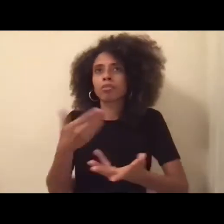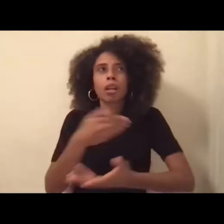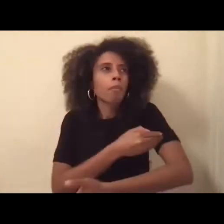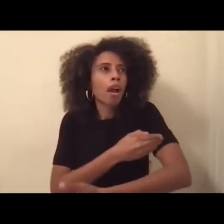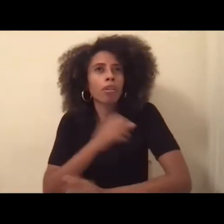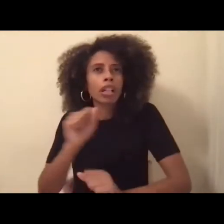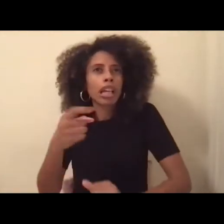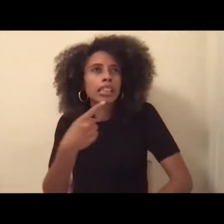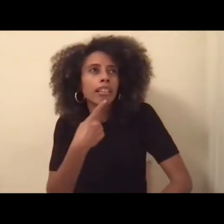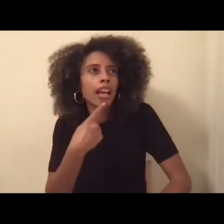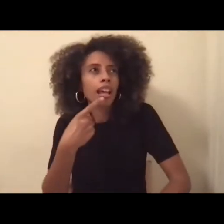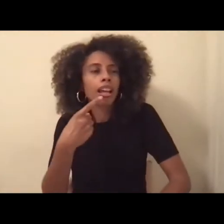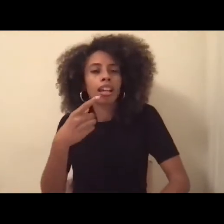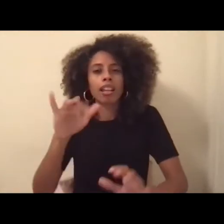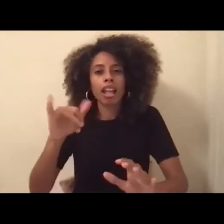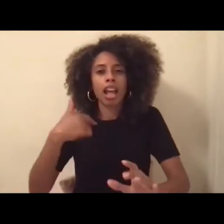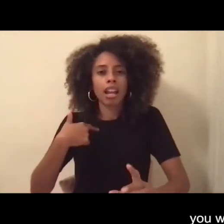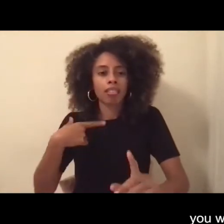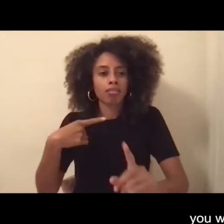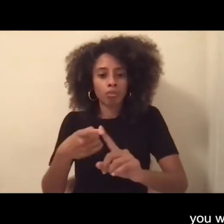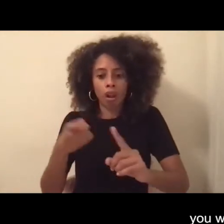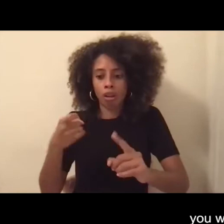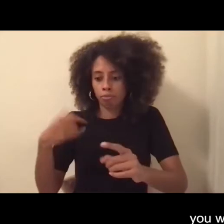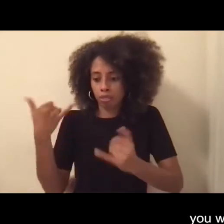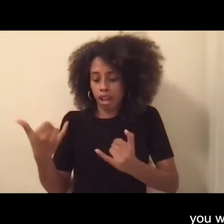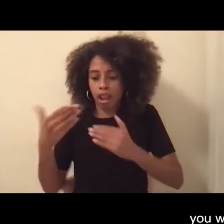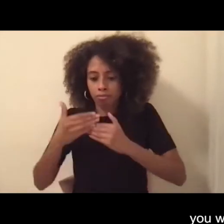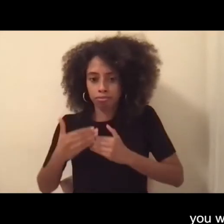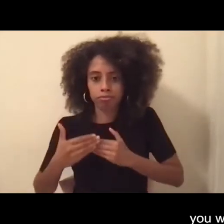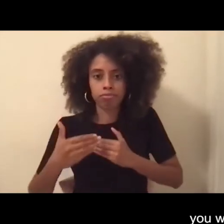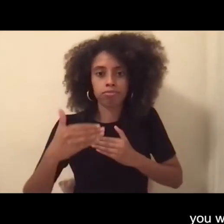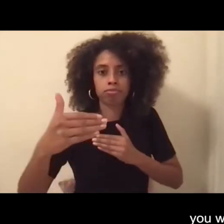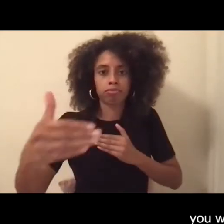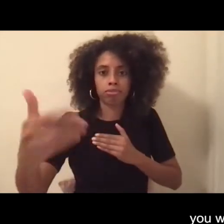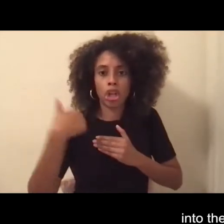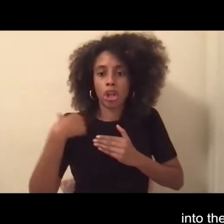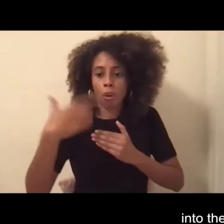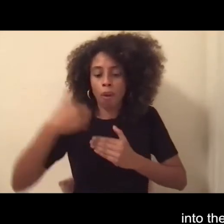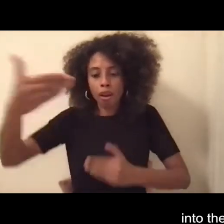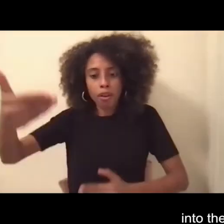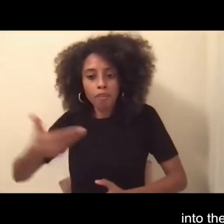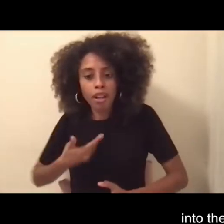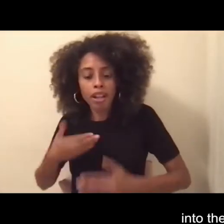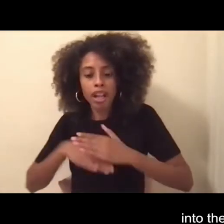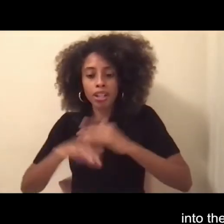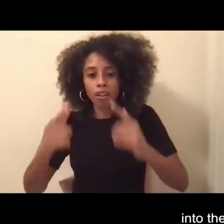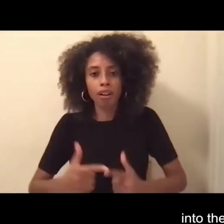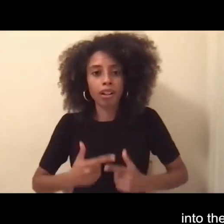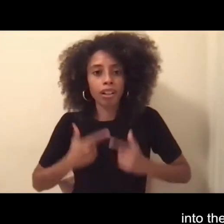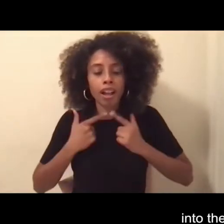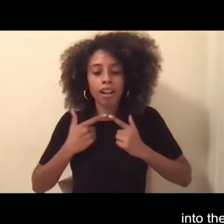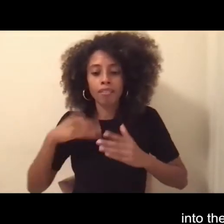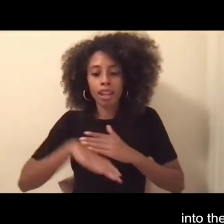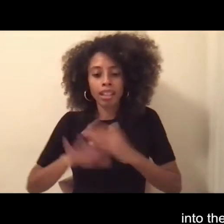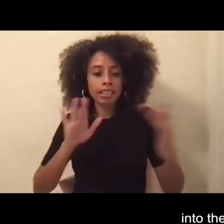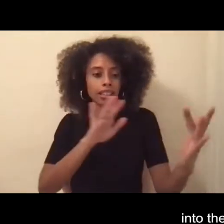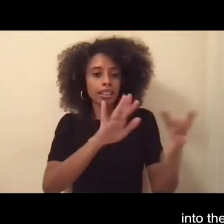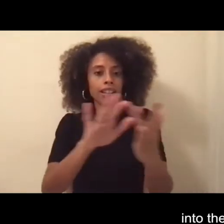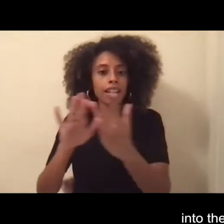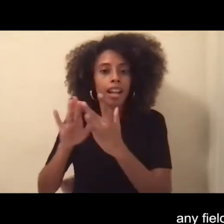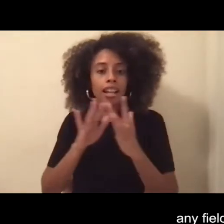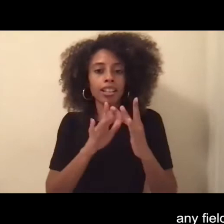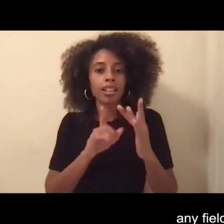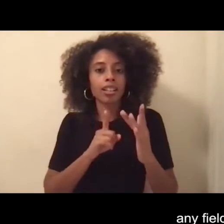say that from this moment you would like to bring forth into your life, into the connected reality that we're all in right